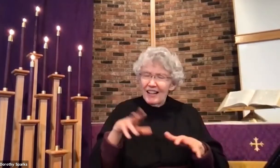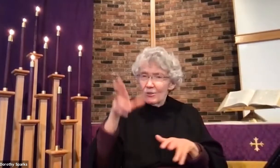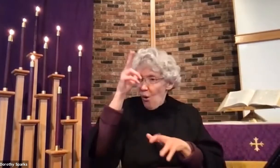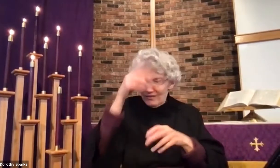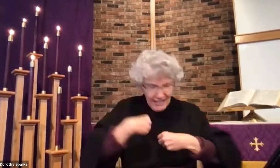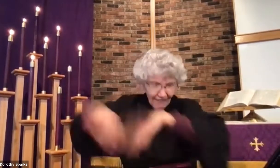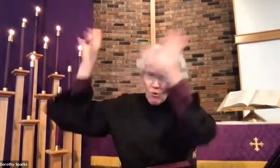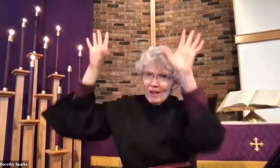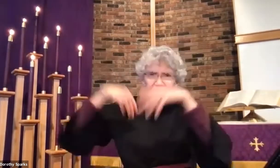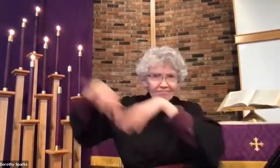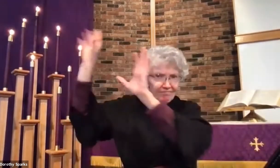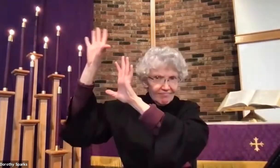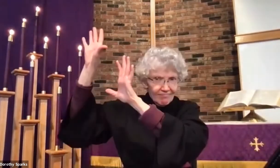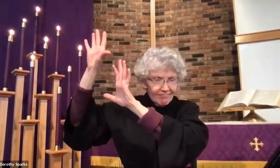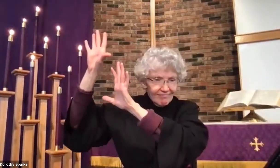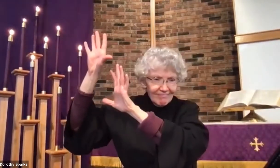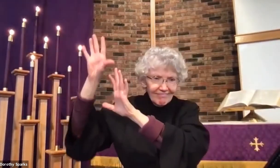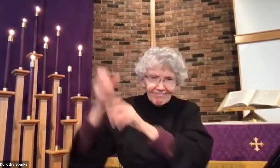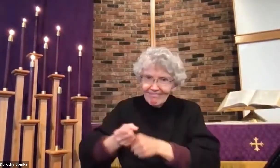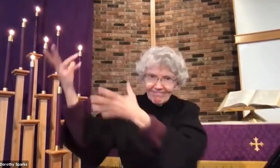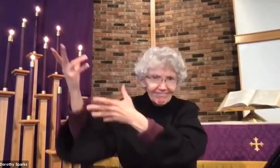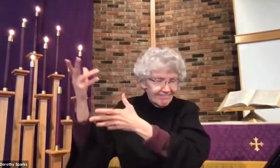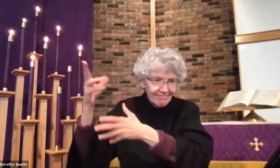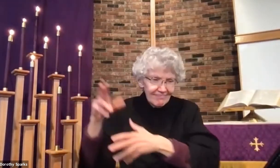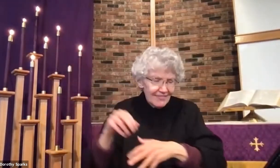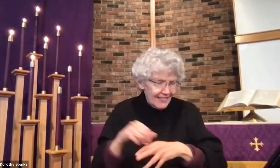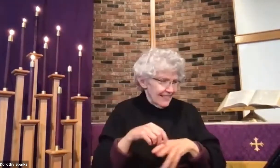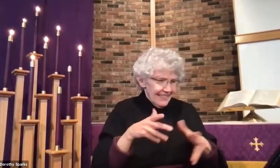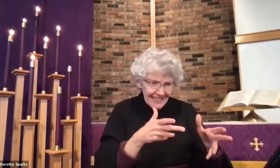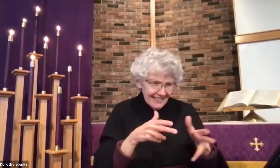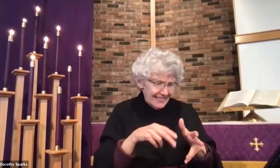So when the farmer saw this, he got rid of the rooster.